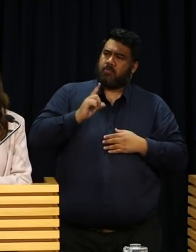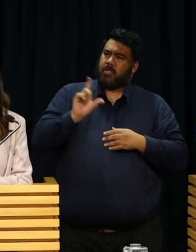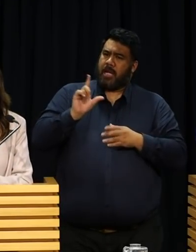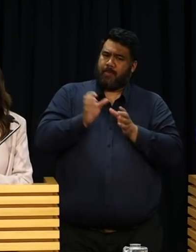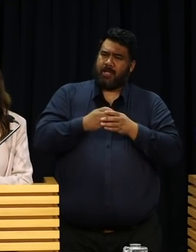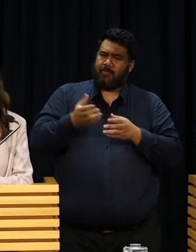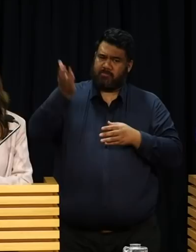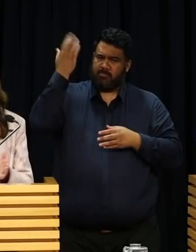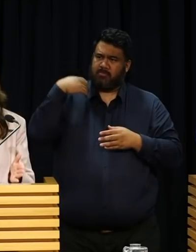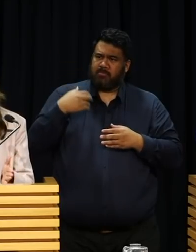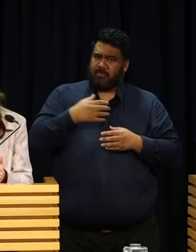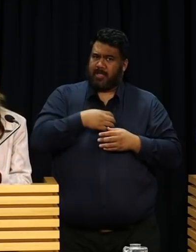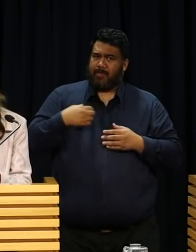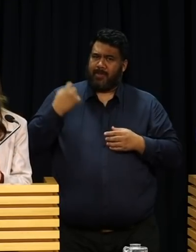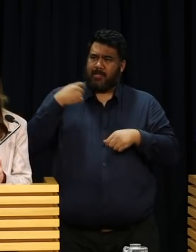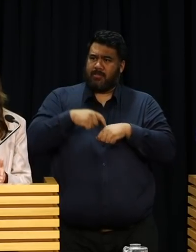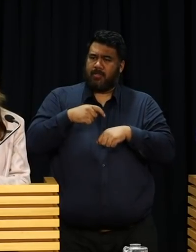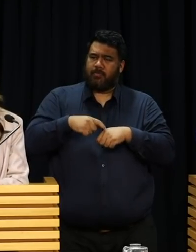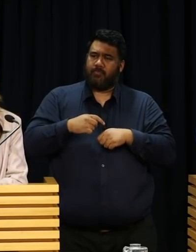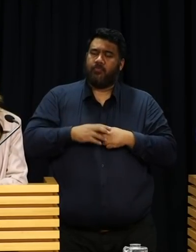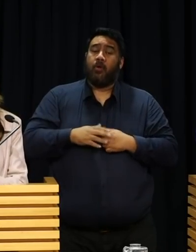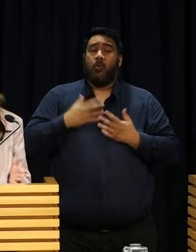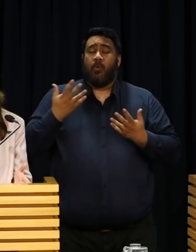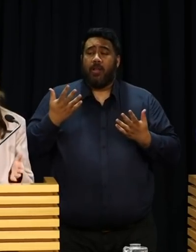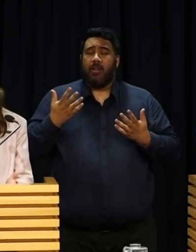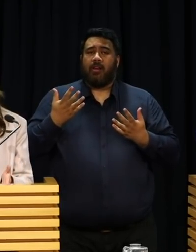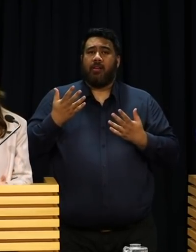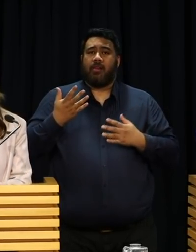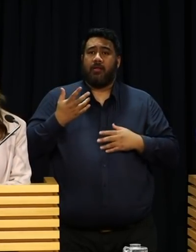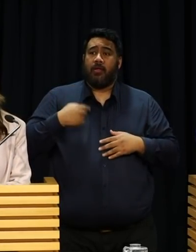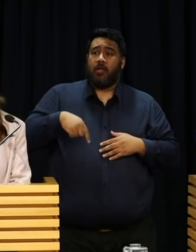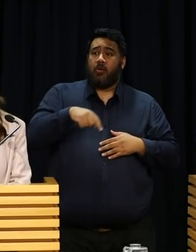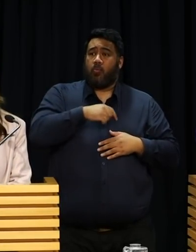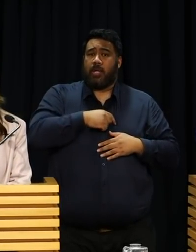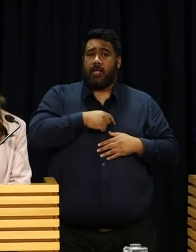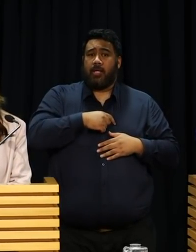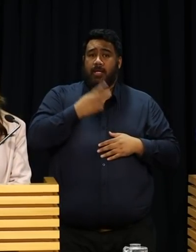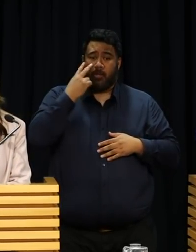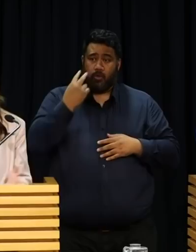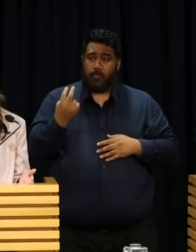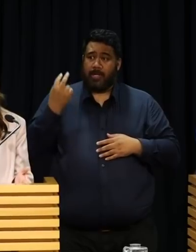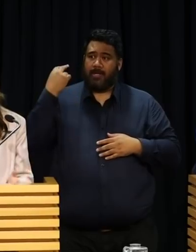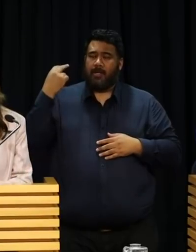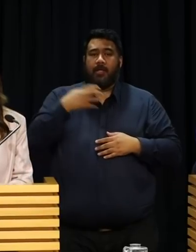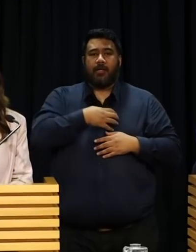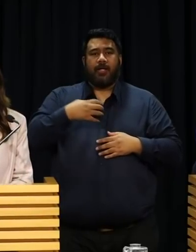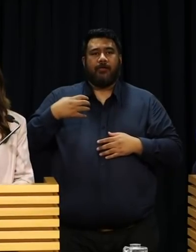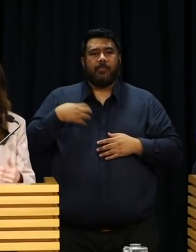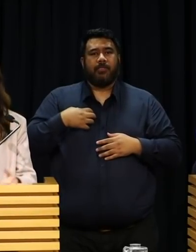same way that we're only just turning to, you know, we only apologised for their, for, you know, the